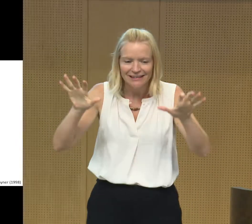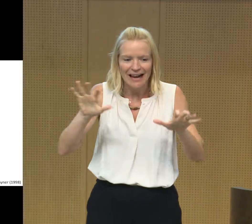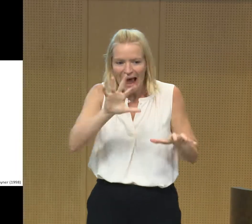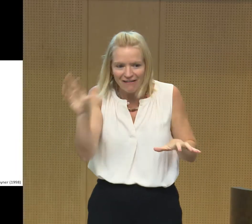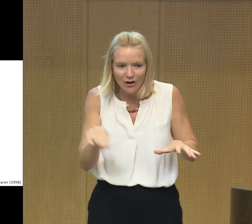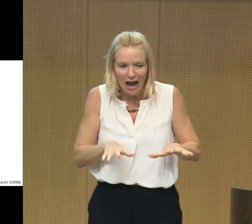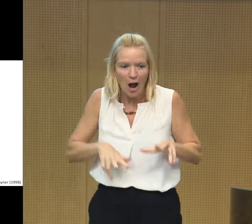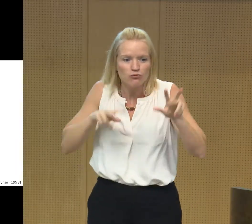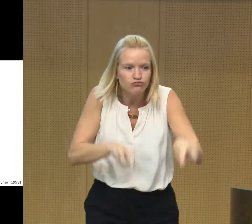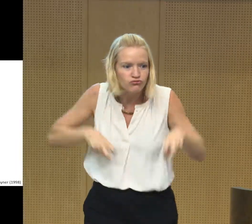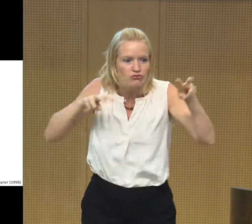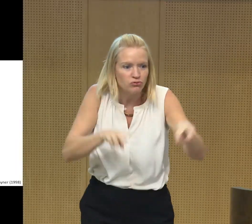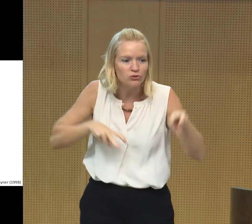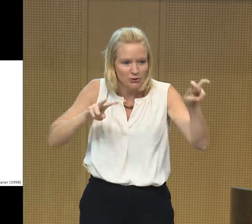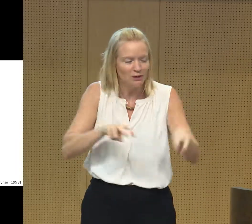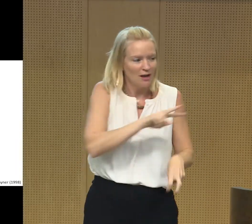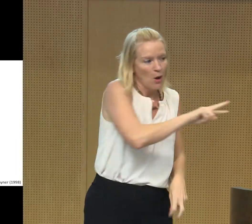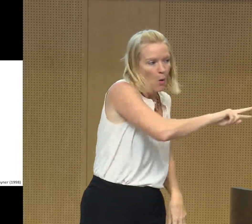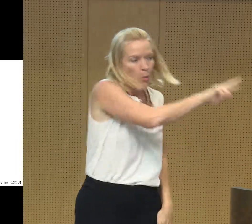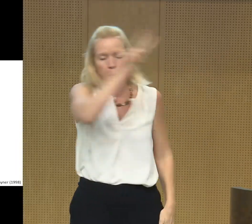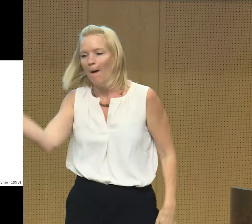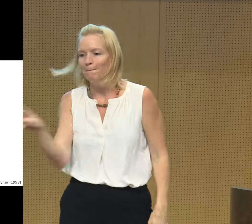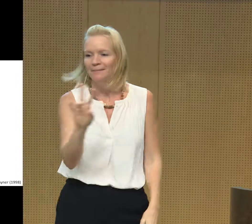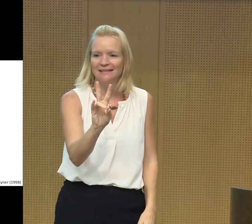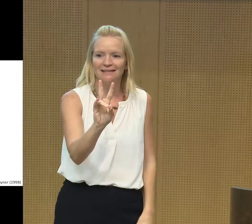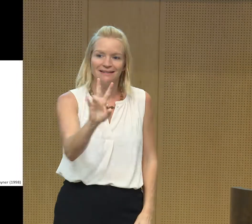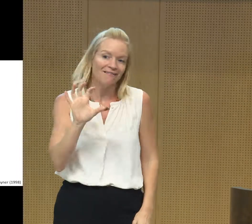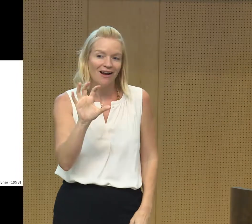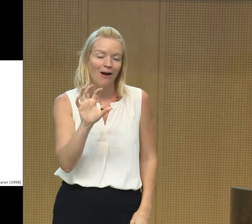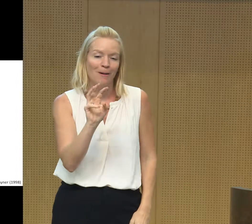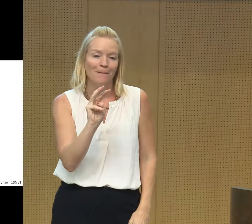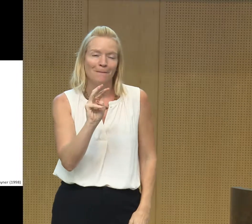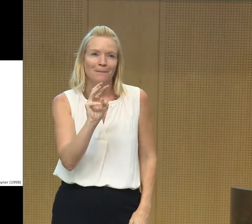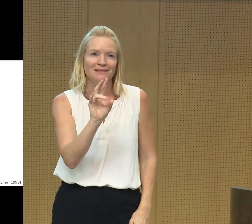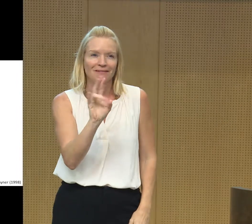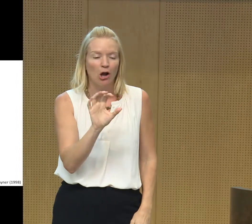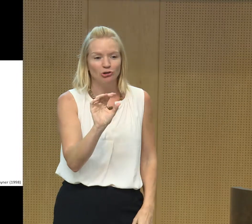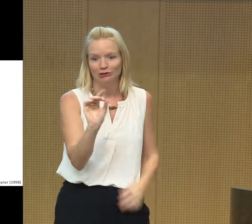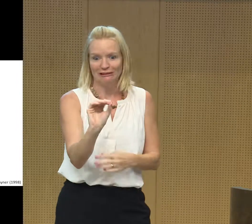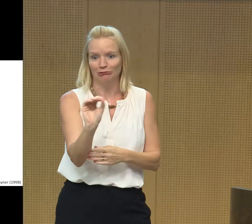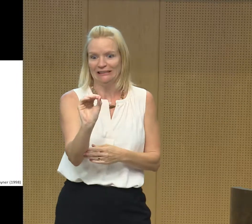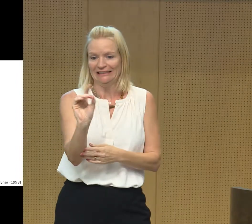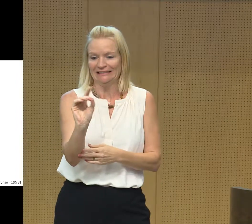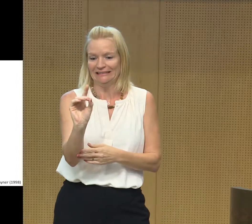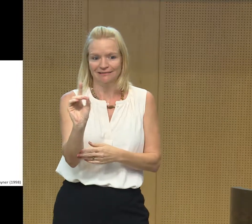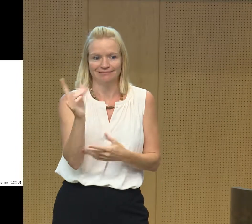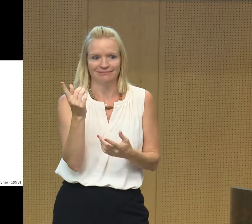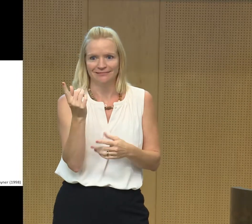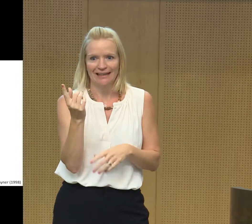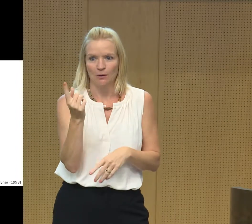quickly. Think about a gazelle running in